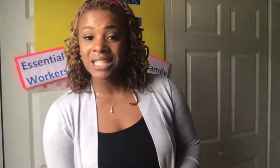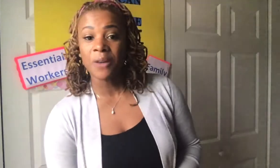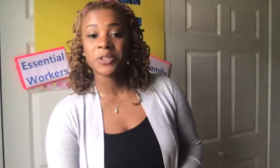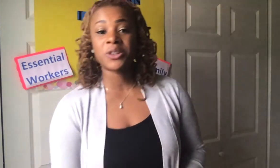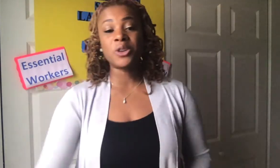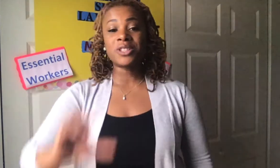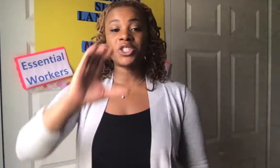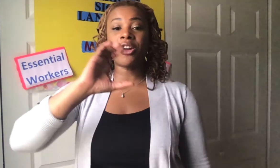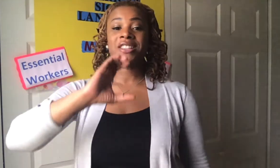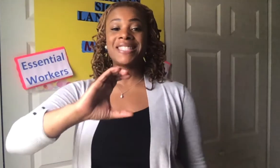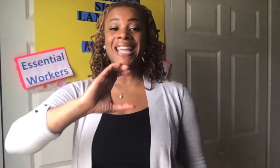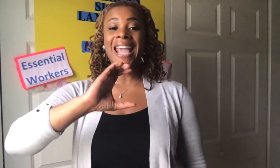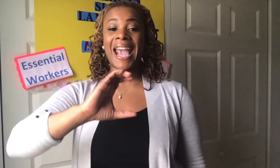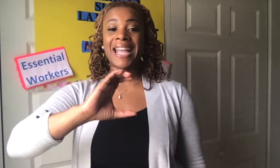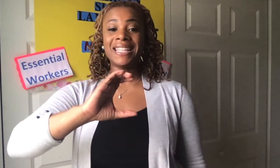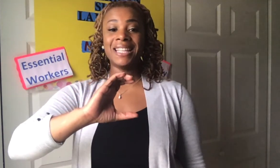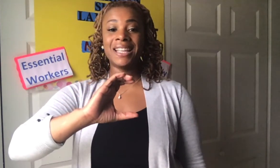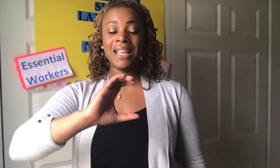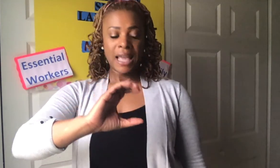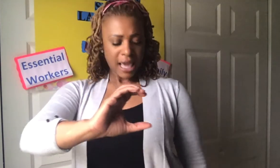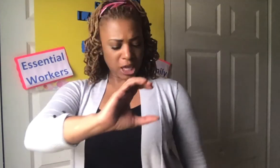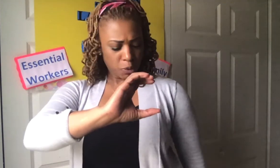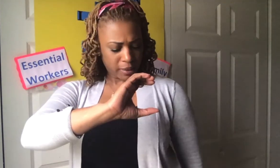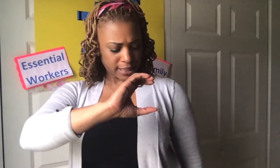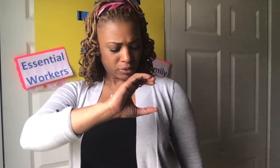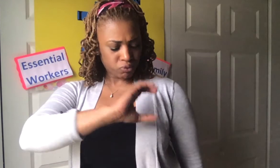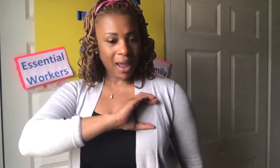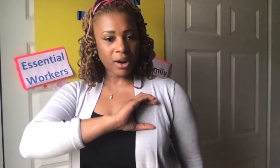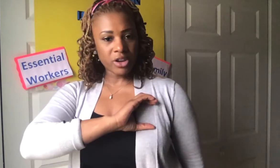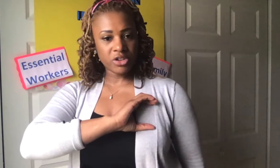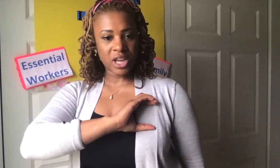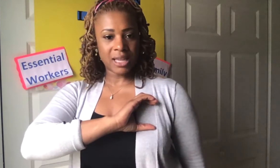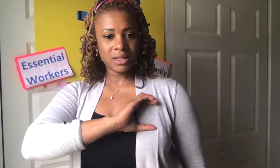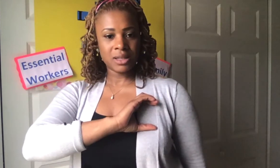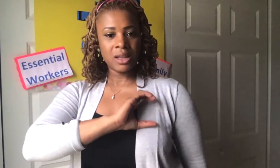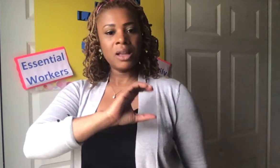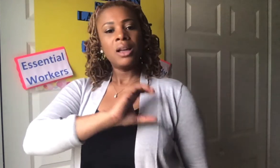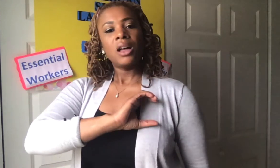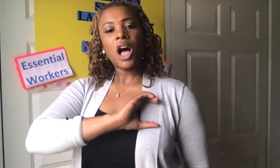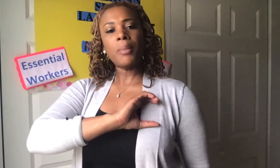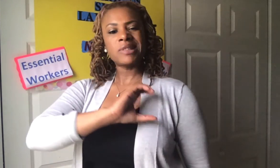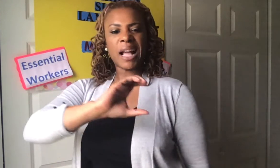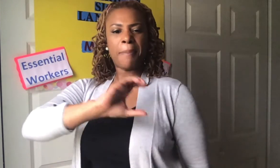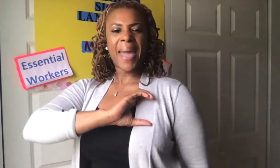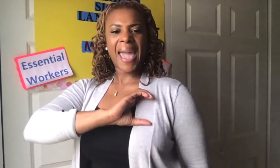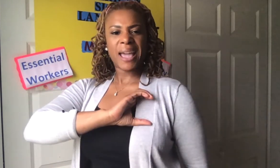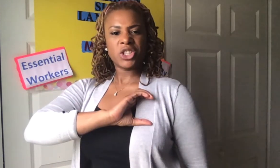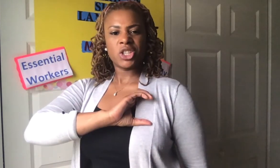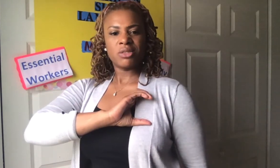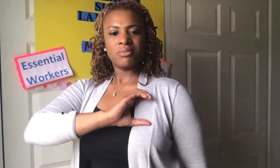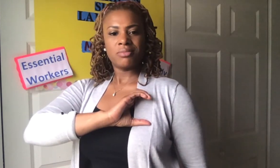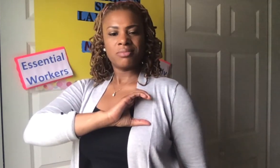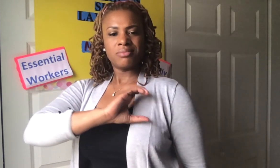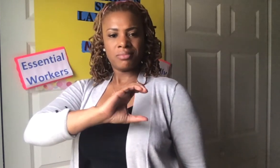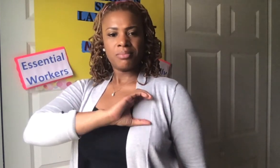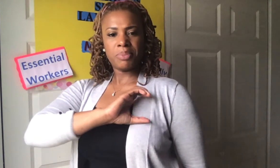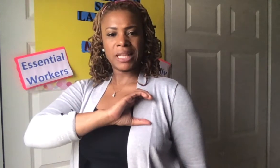officer uses your C hand and you place it right on your chest, almost like a badge. Police